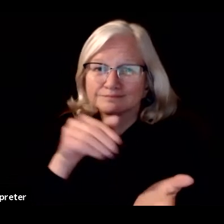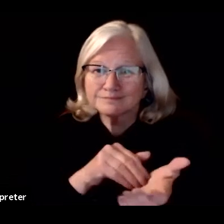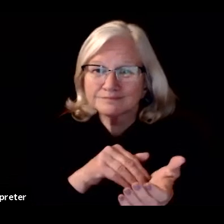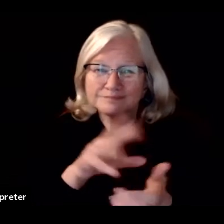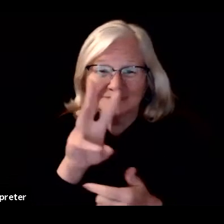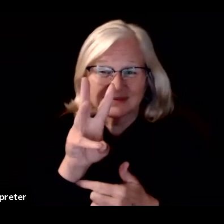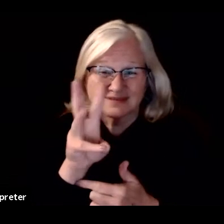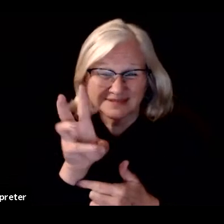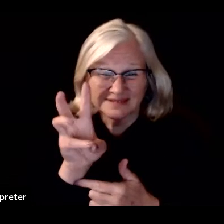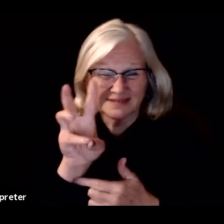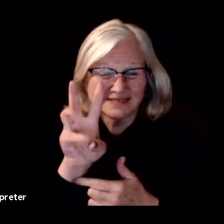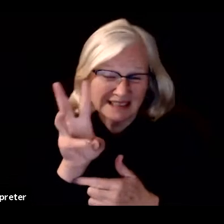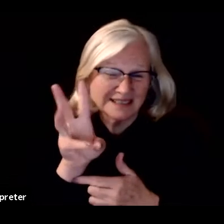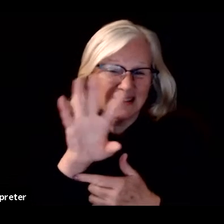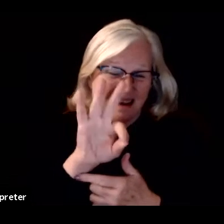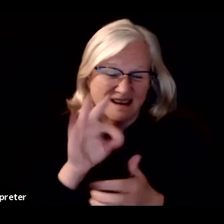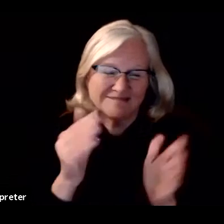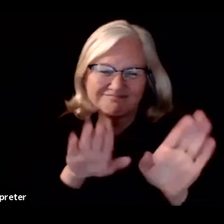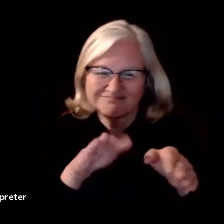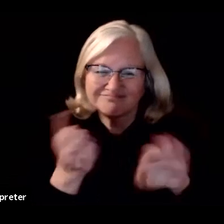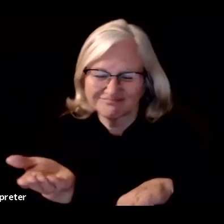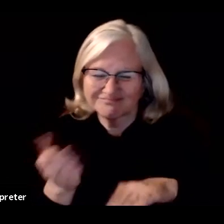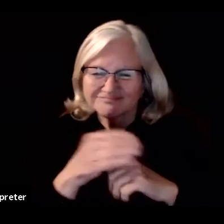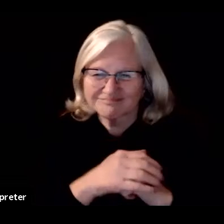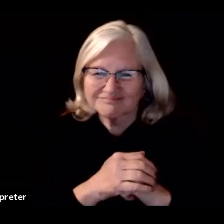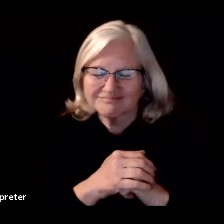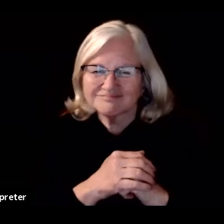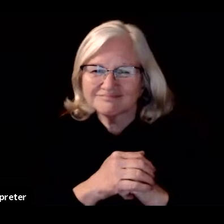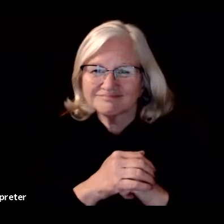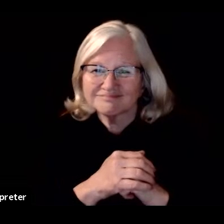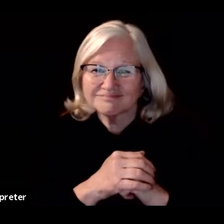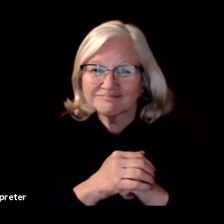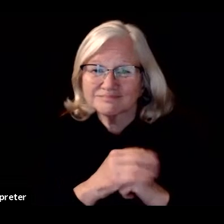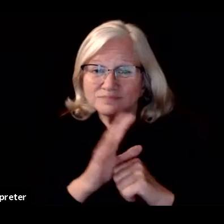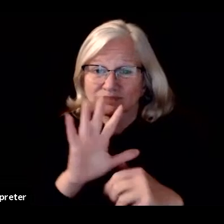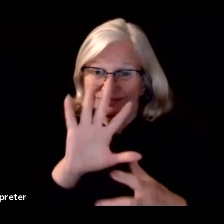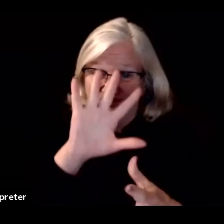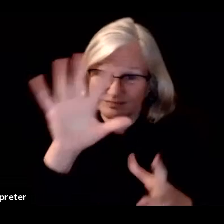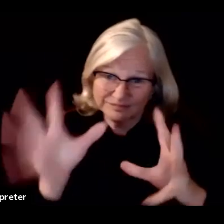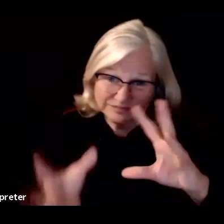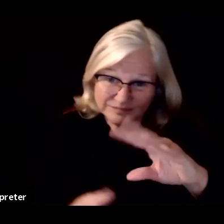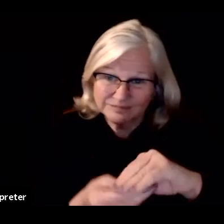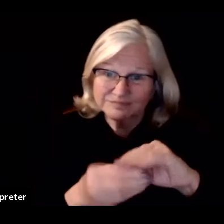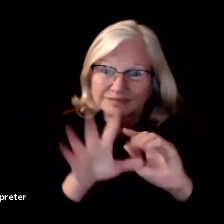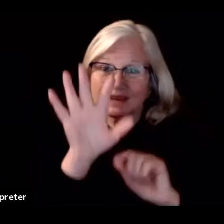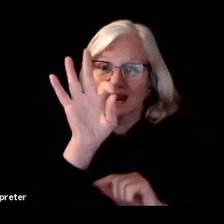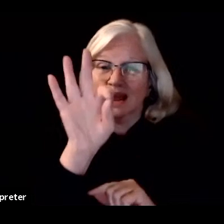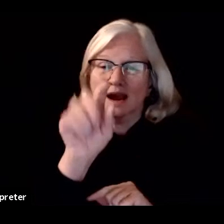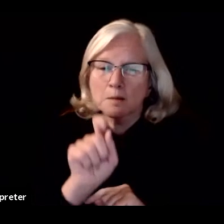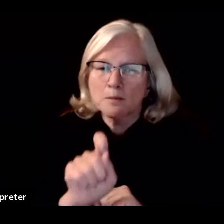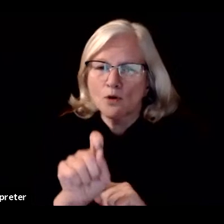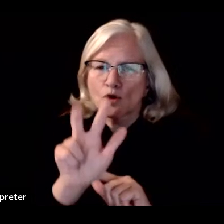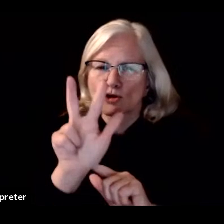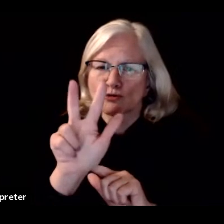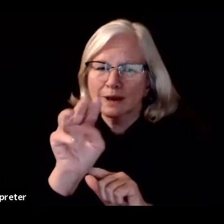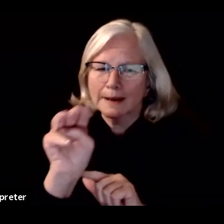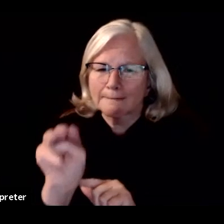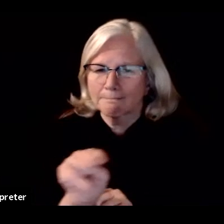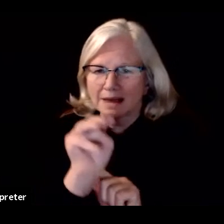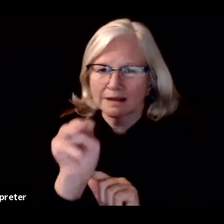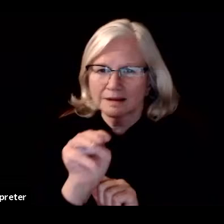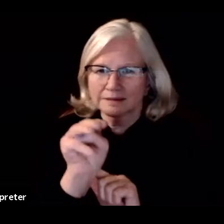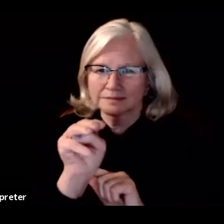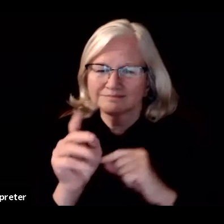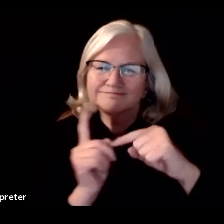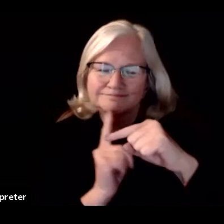We're now at over 9.3 million cases and over 232,000 deaths in the U.S. Globally, there was an increase